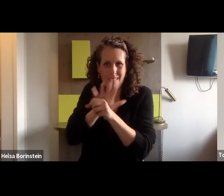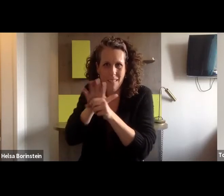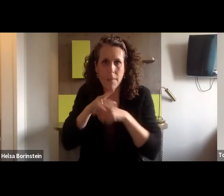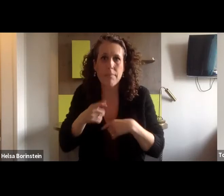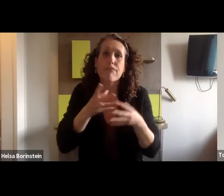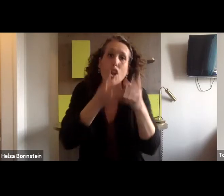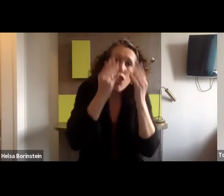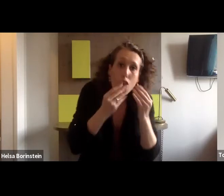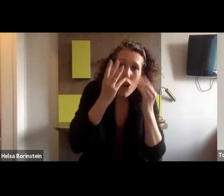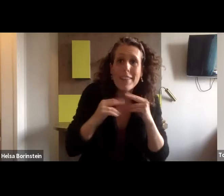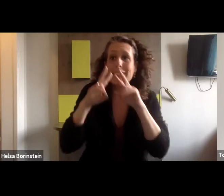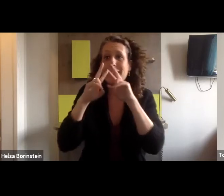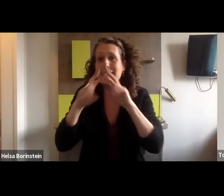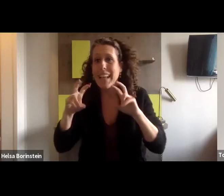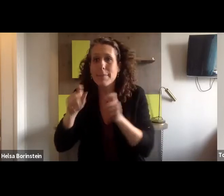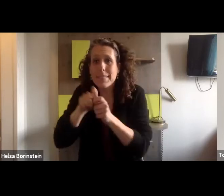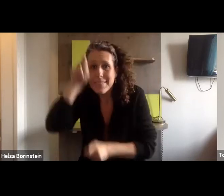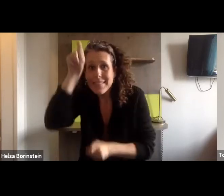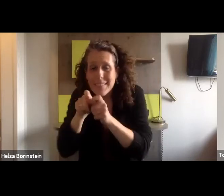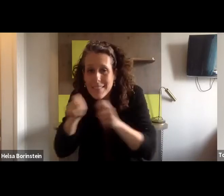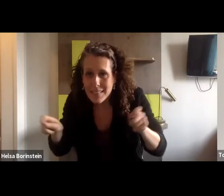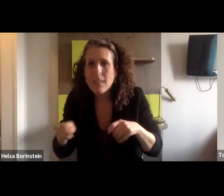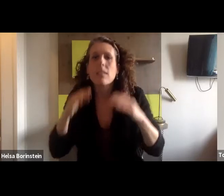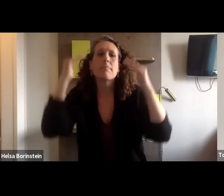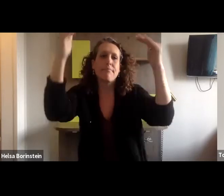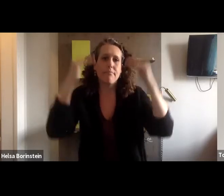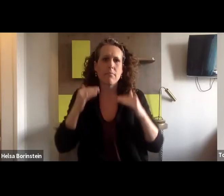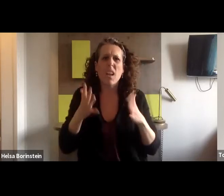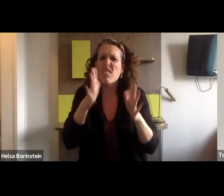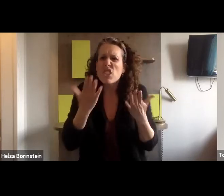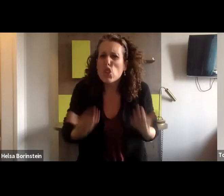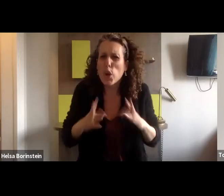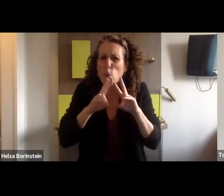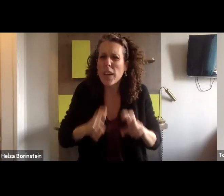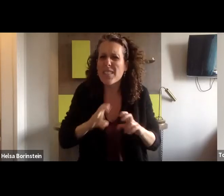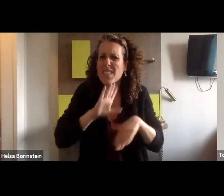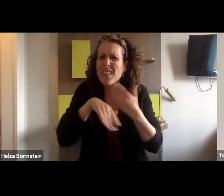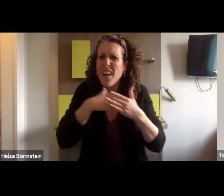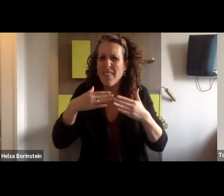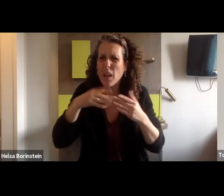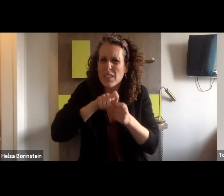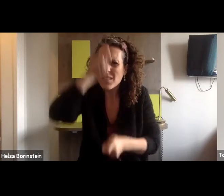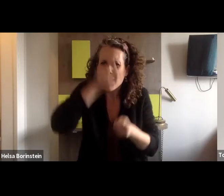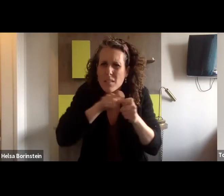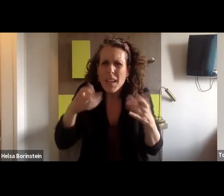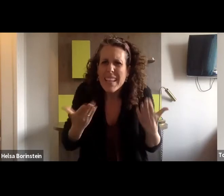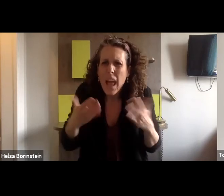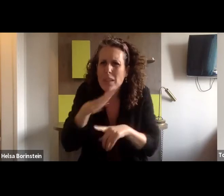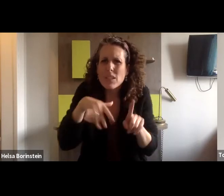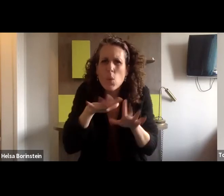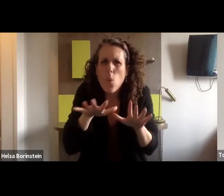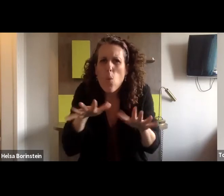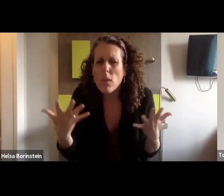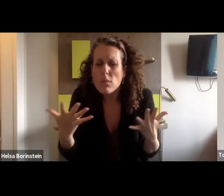I will briefly talk about a state of research in sign language assessment, or generally